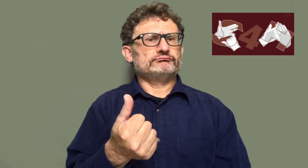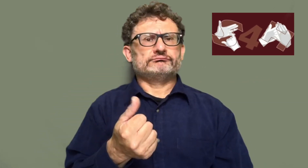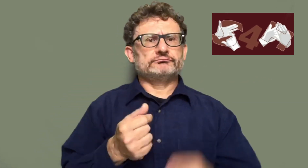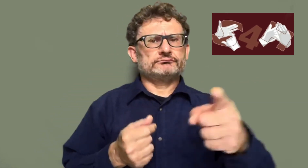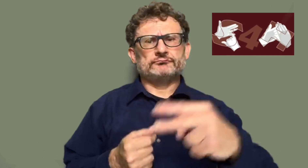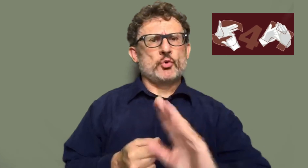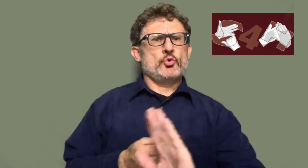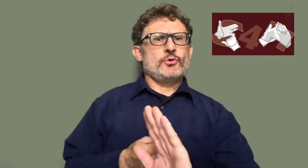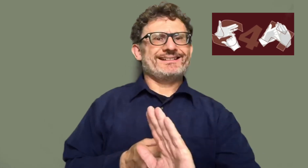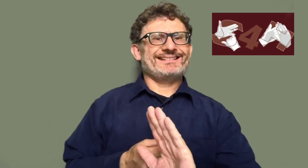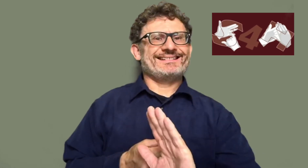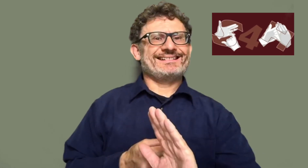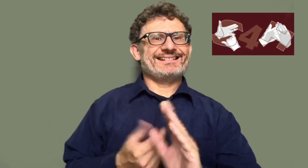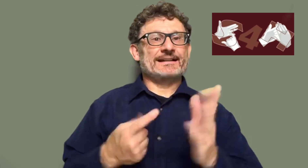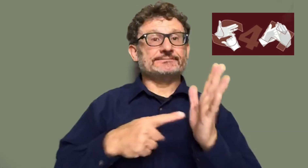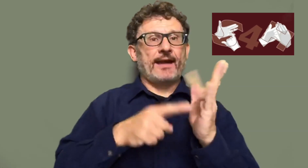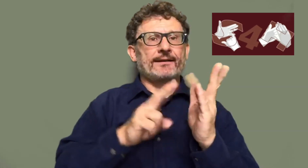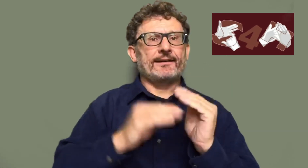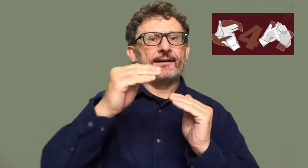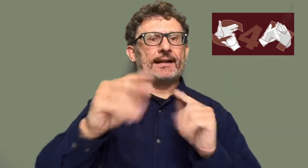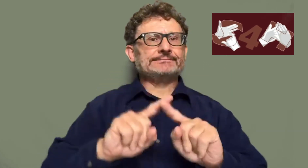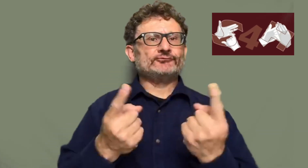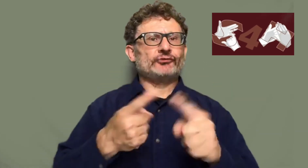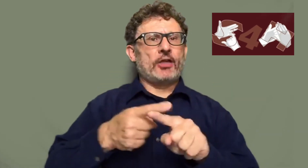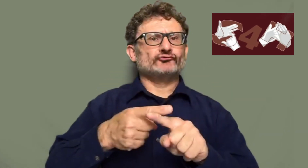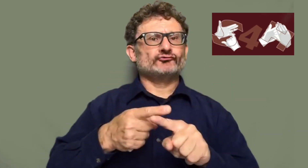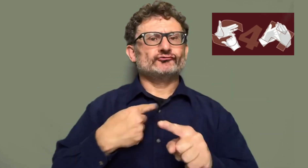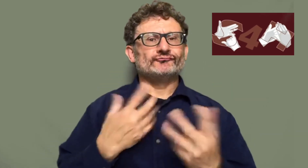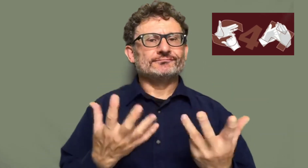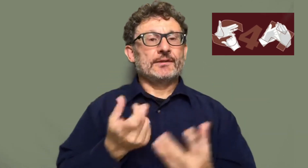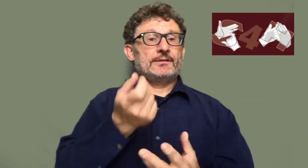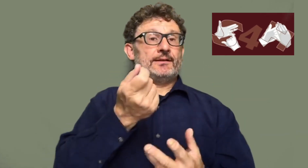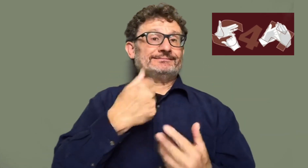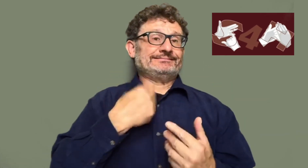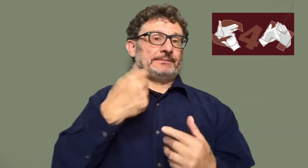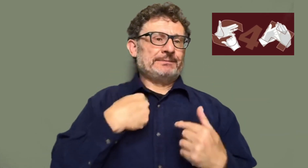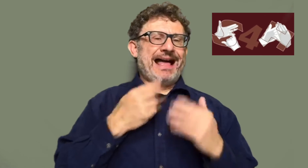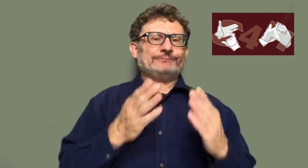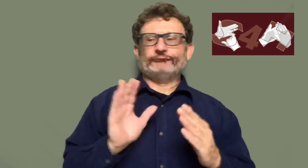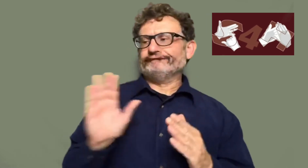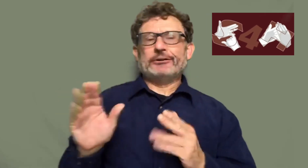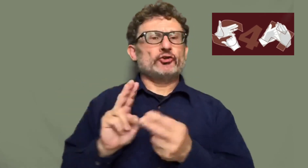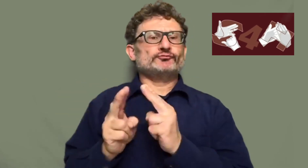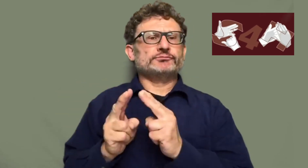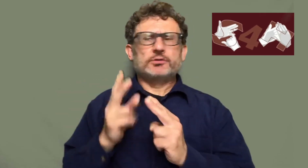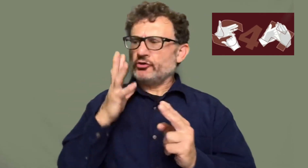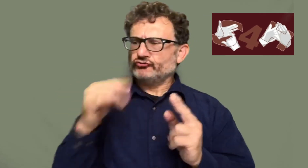different. I might feel it's okay, and I feel like I've reflected it appropriately, but it comes across as being too hard. So